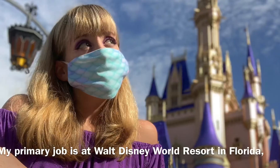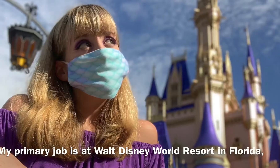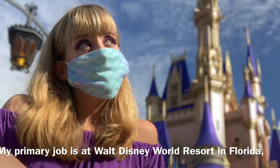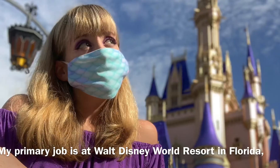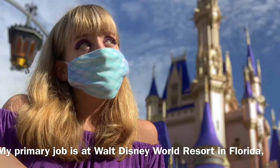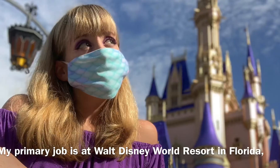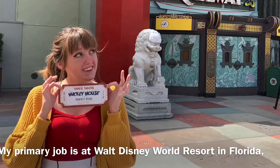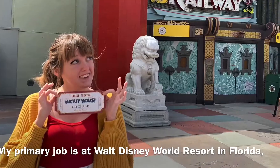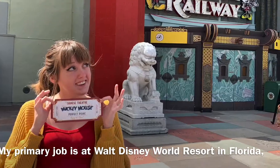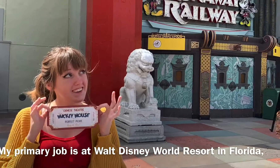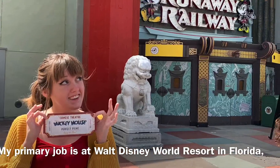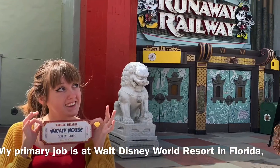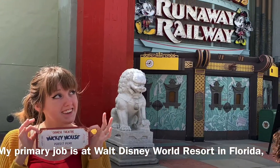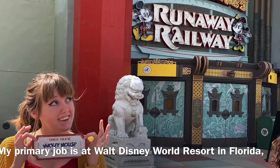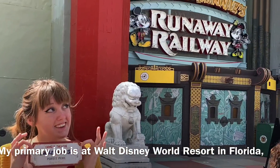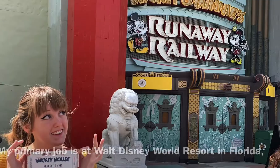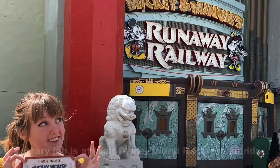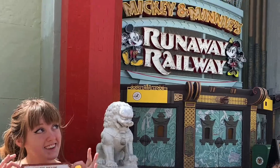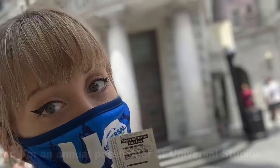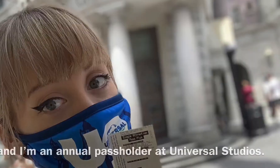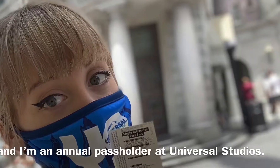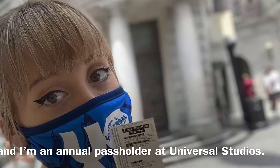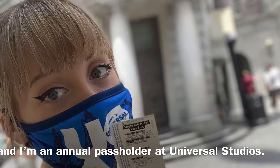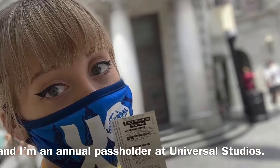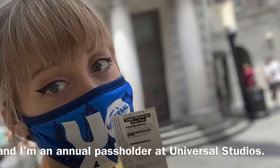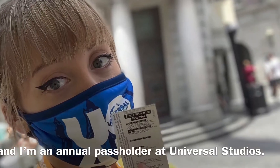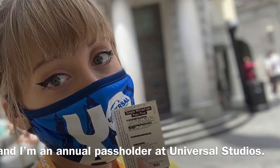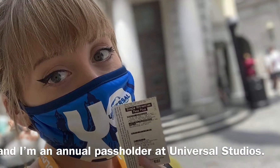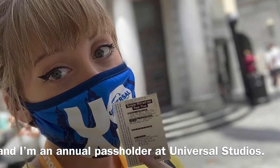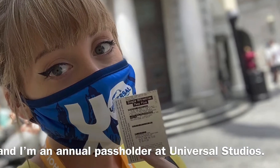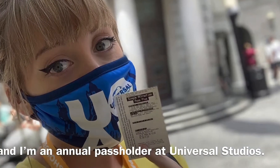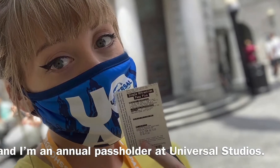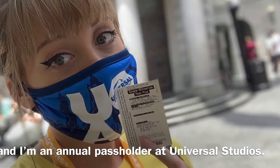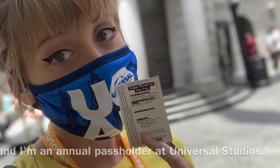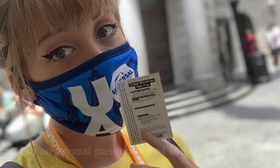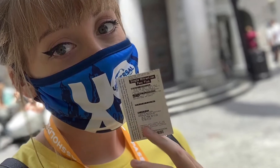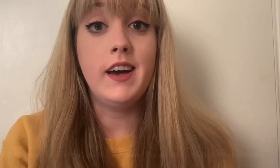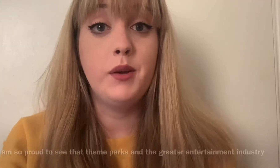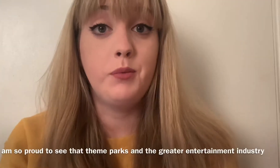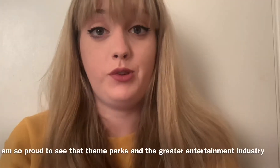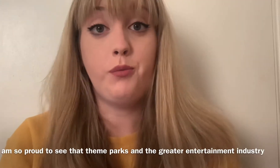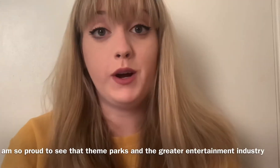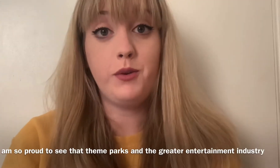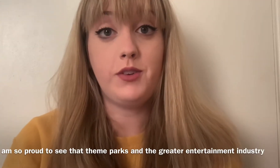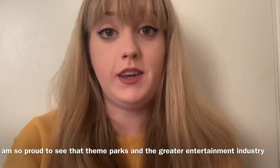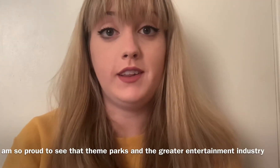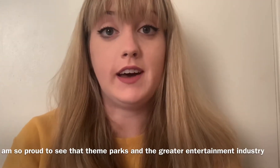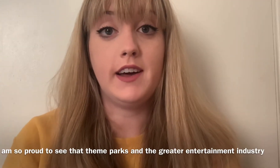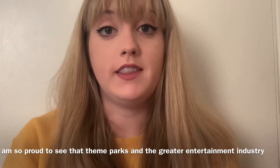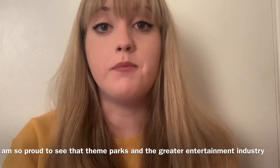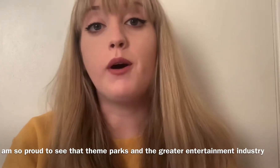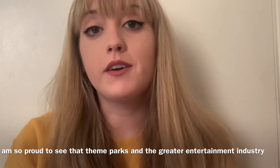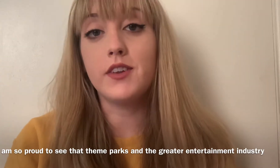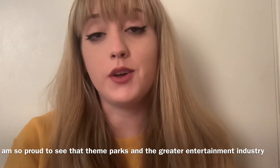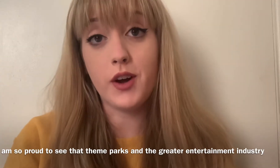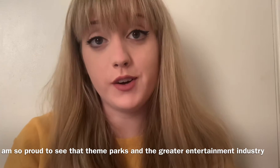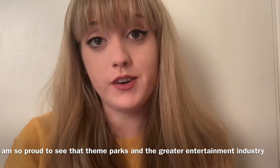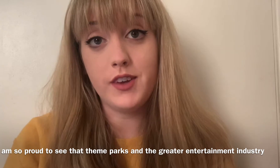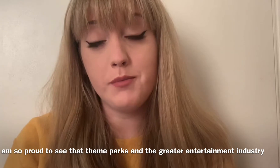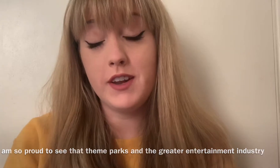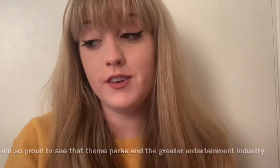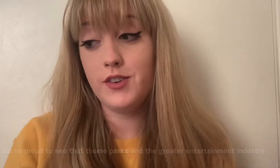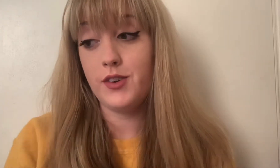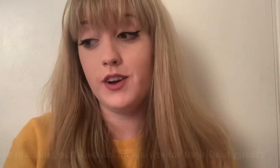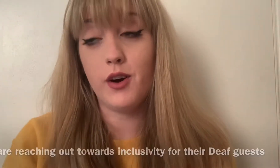My primary job is at Walt Disney World Resort in Florida, and I'm an annual parcel for Universal Studios. I am so proud to see that theme parks and the greater